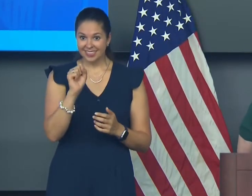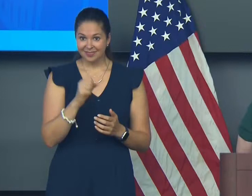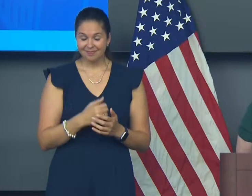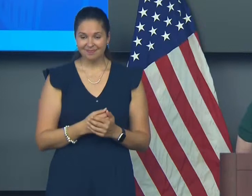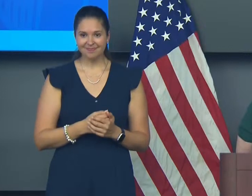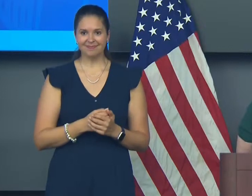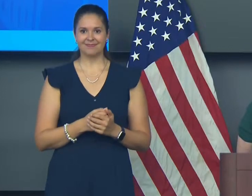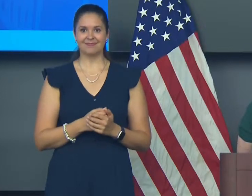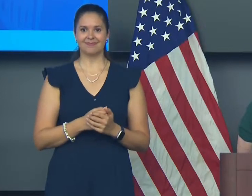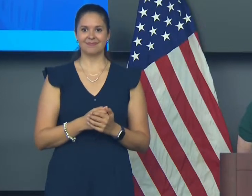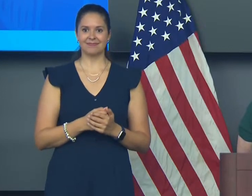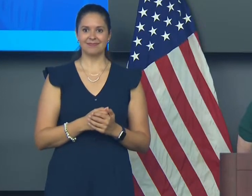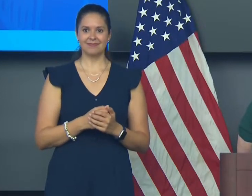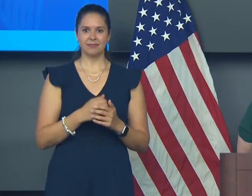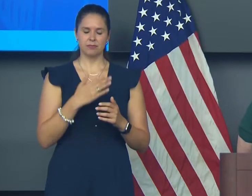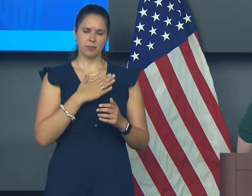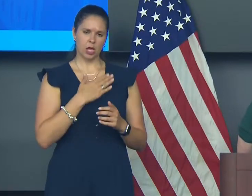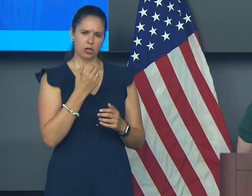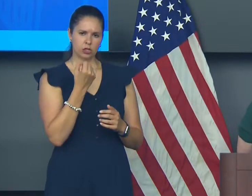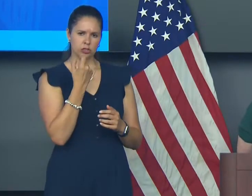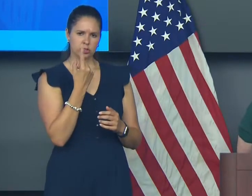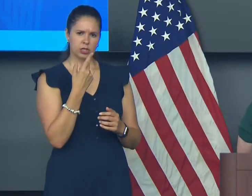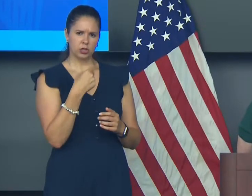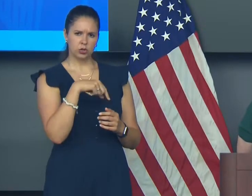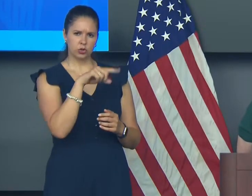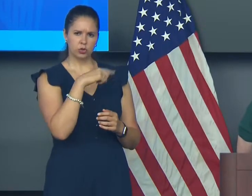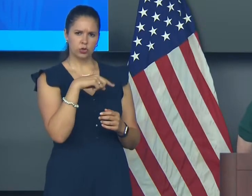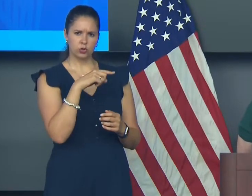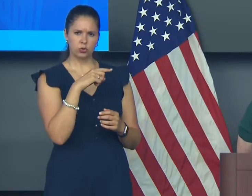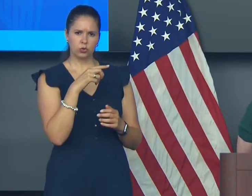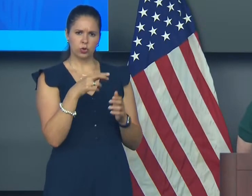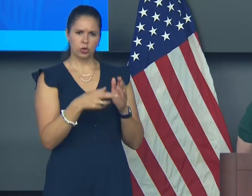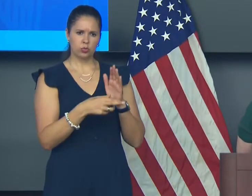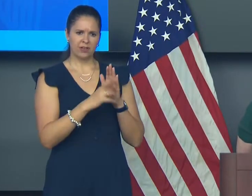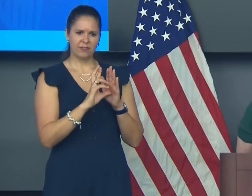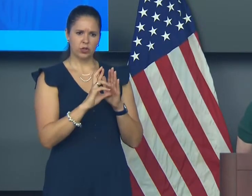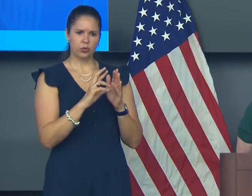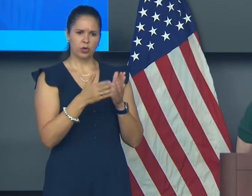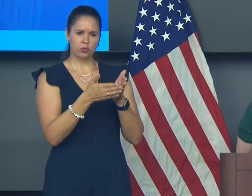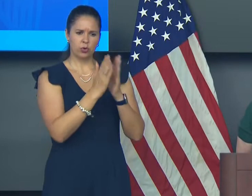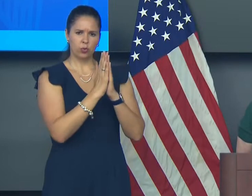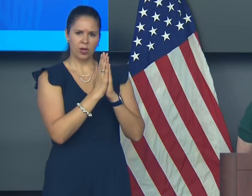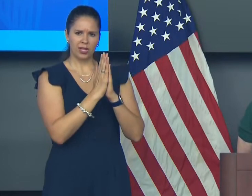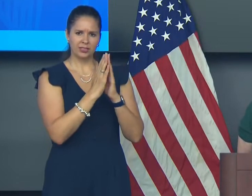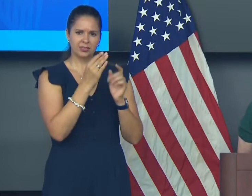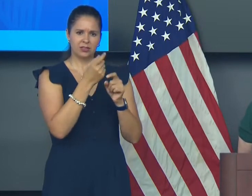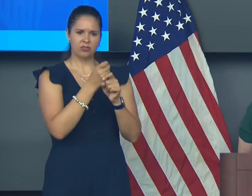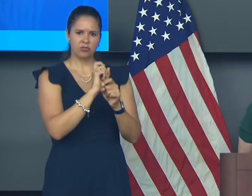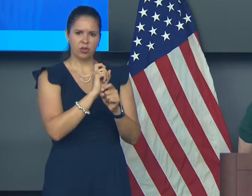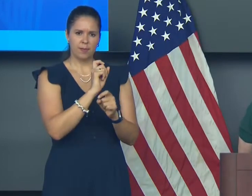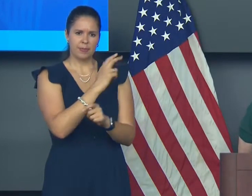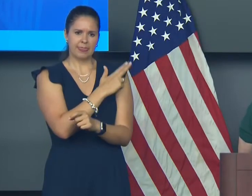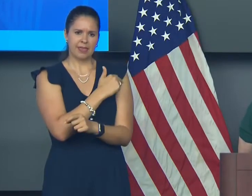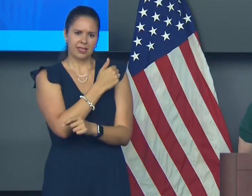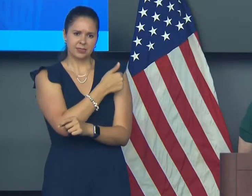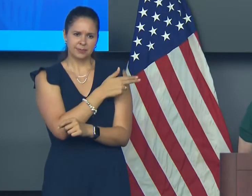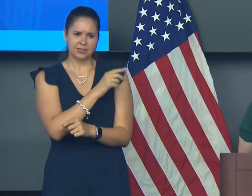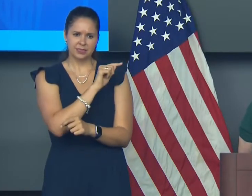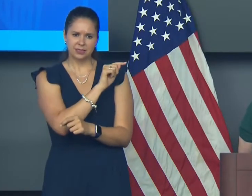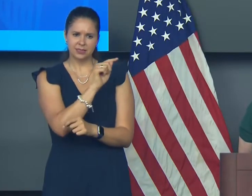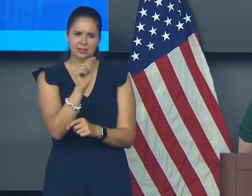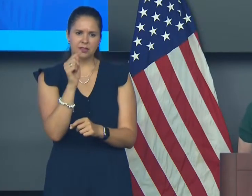sir. It's my understanding that you all are reviewing these requests that have come in from the hospitals